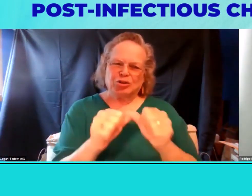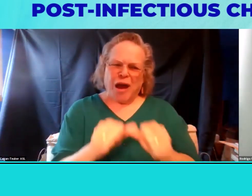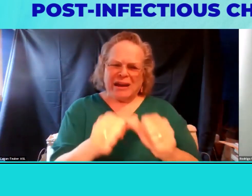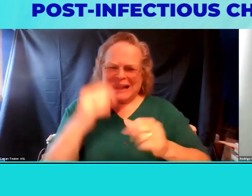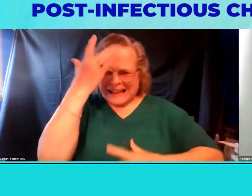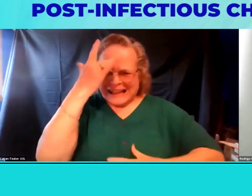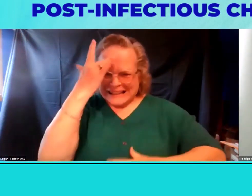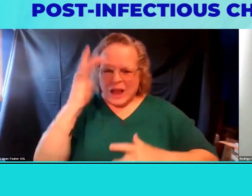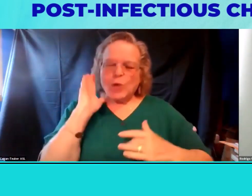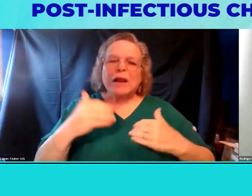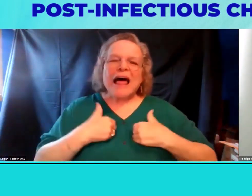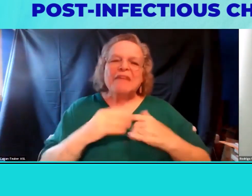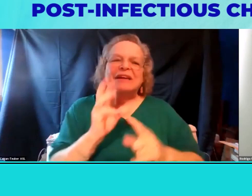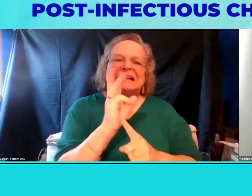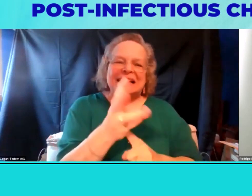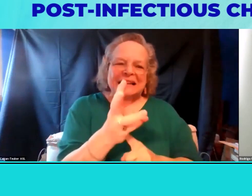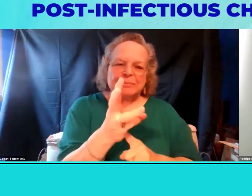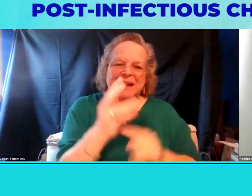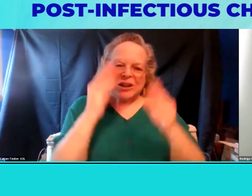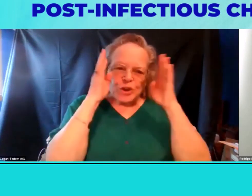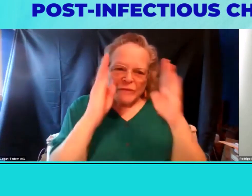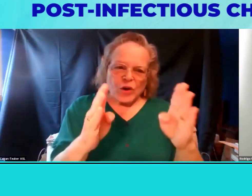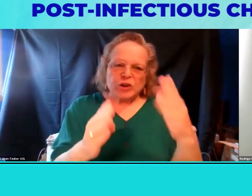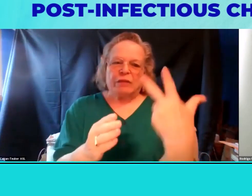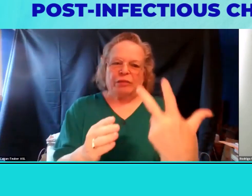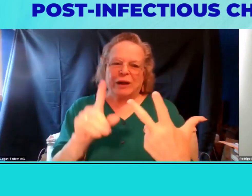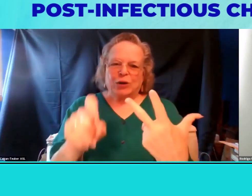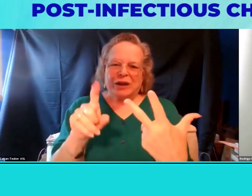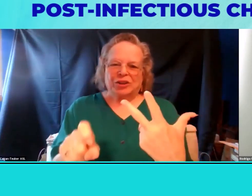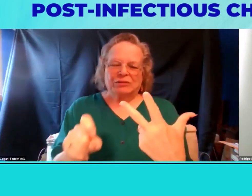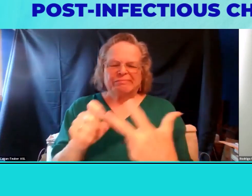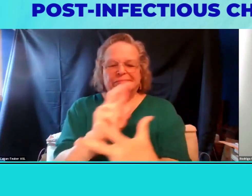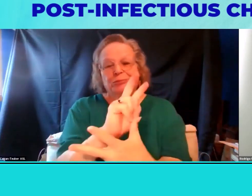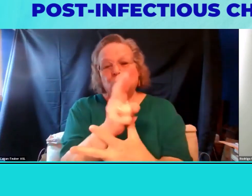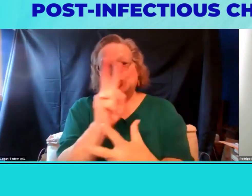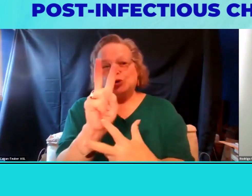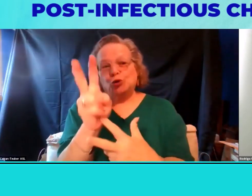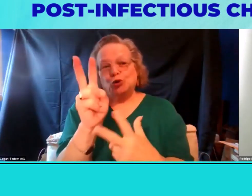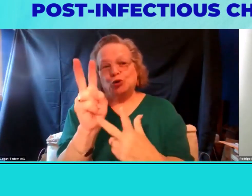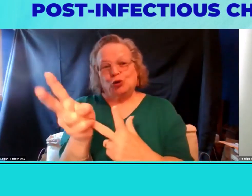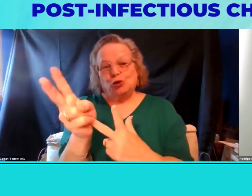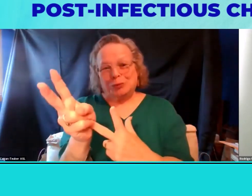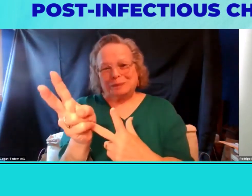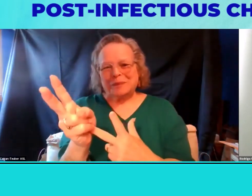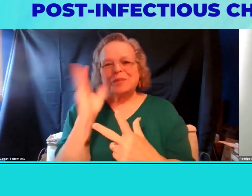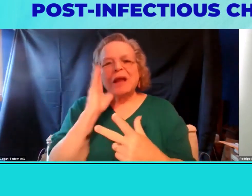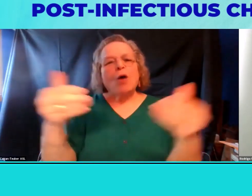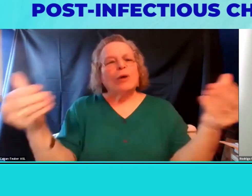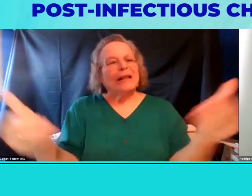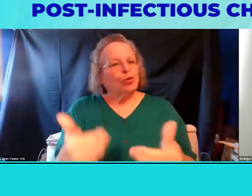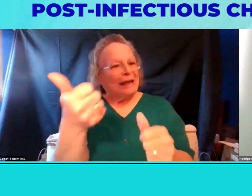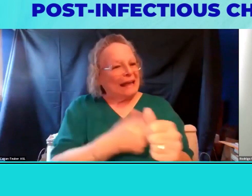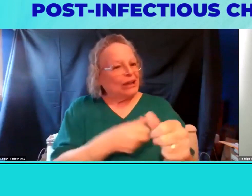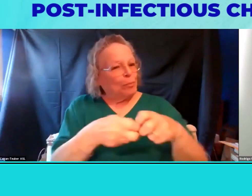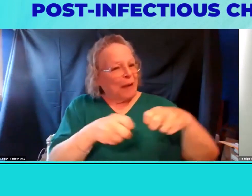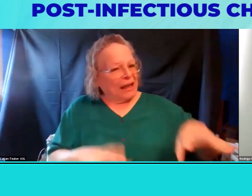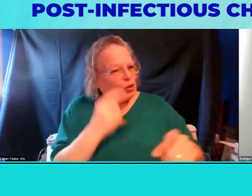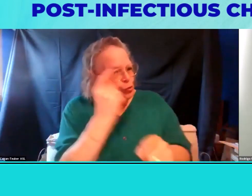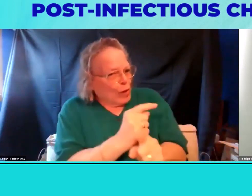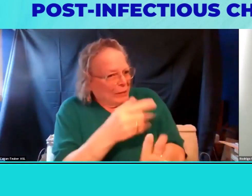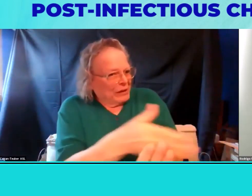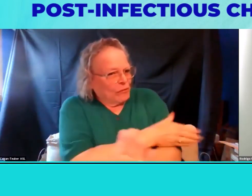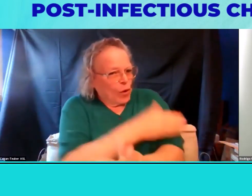6 minutes to address 3 questions, so about 2 minutes per answer. I will introduce each panelist just before they speak,